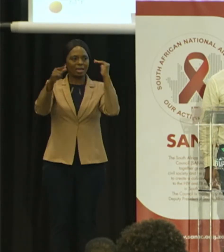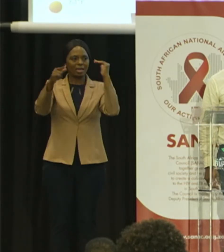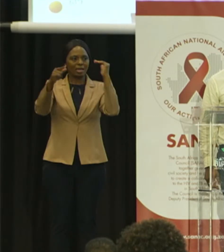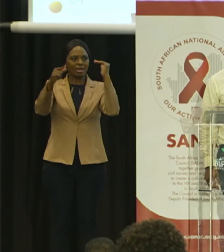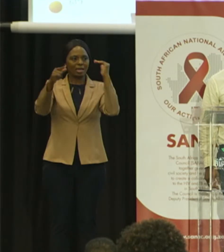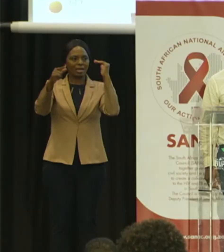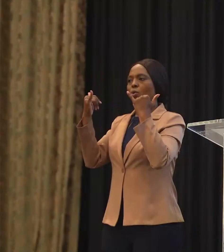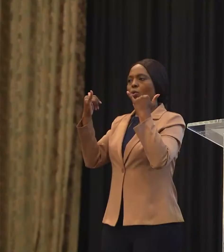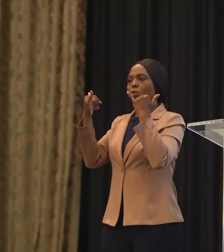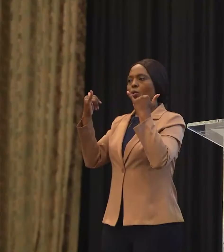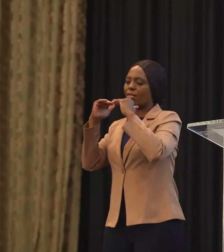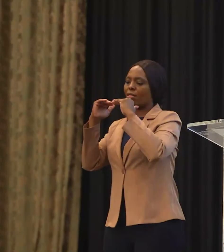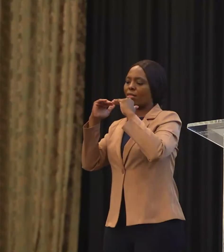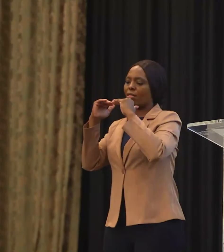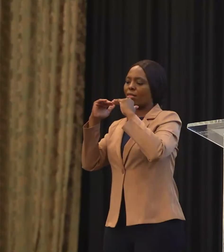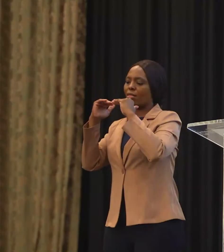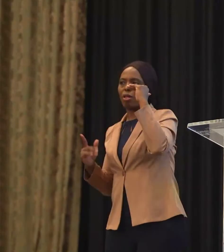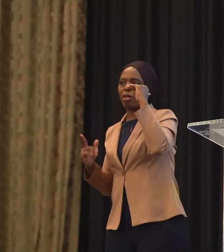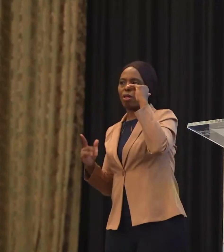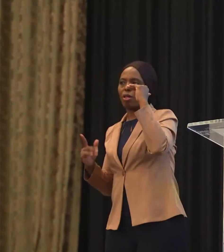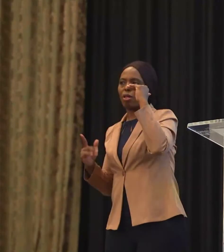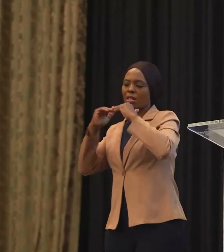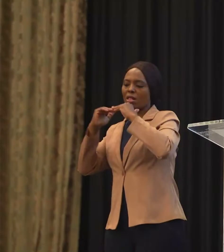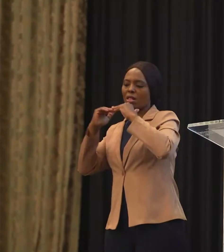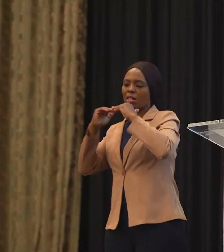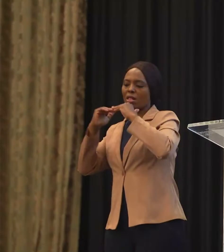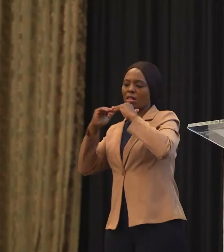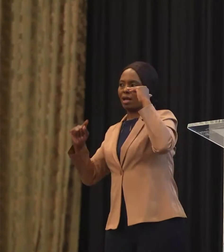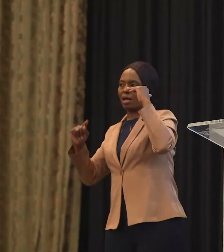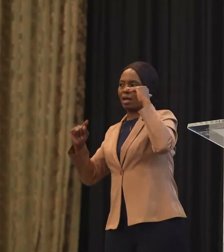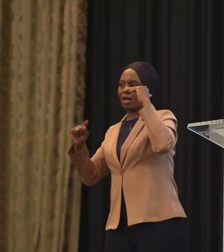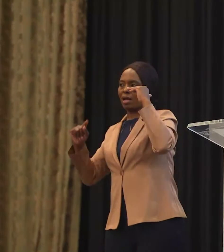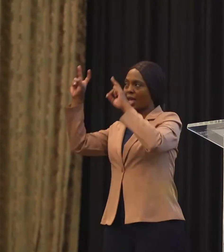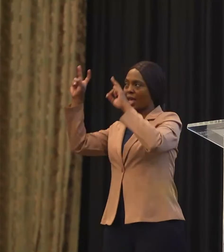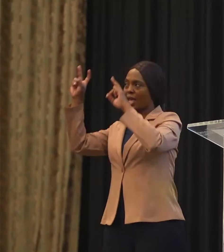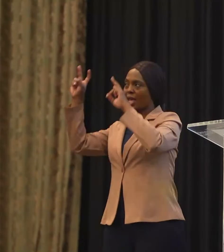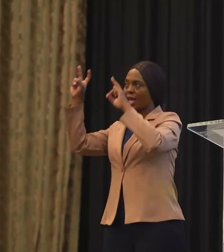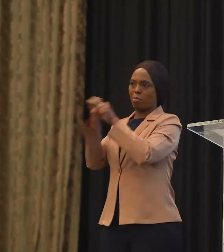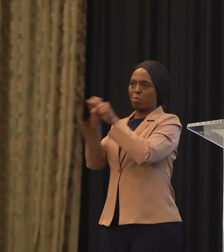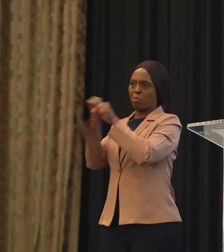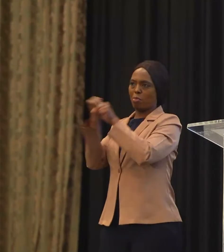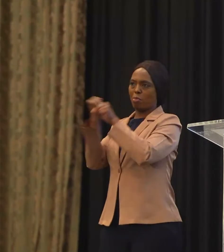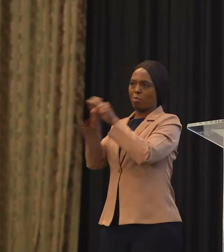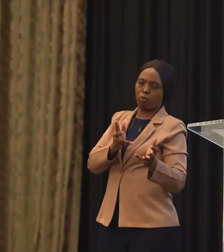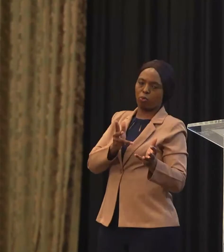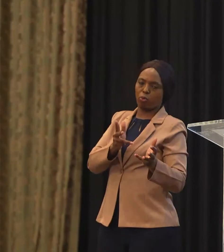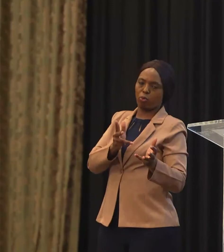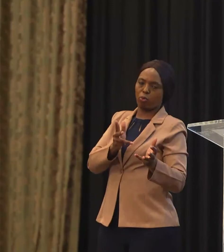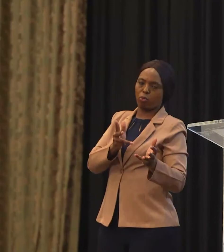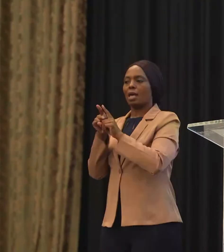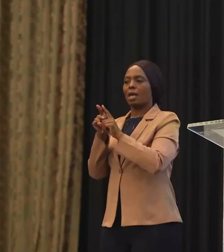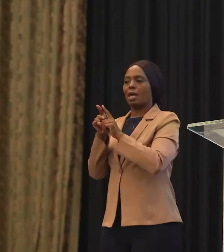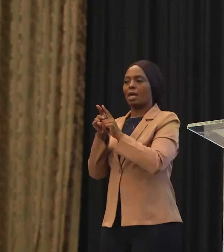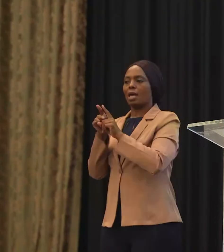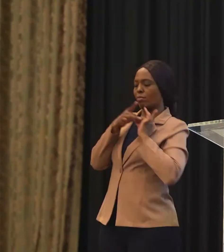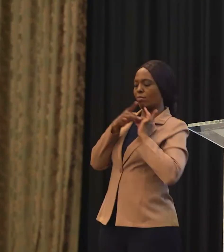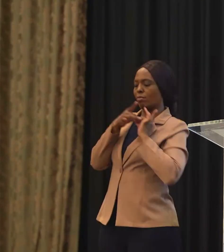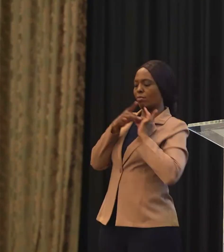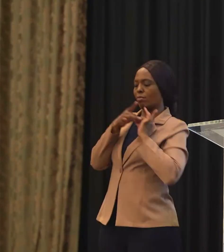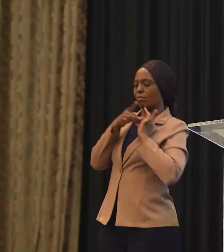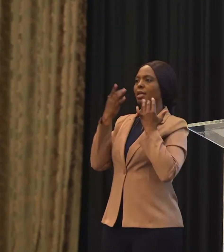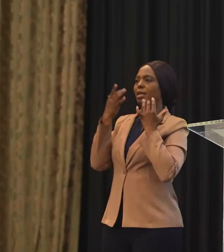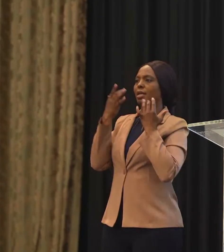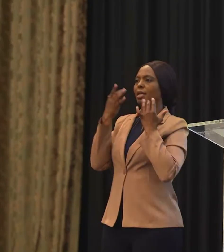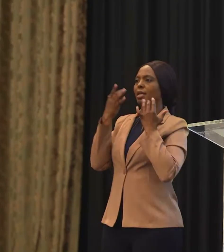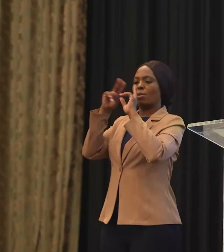equality. So they are dealing with issues that we are dealing with, and we've also got a commitment from them to engage us at national